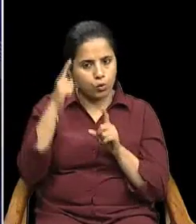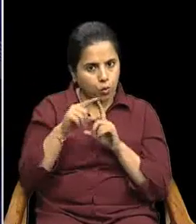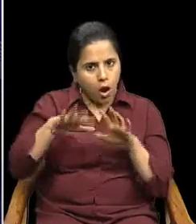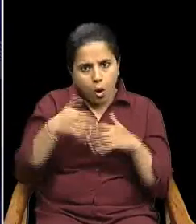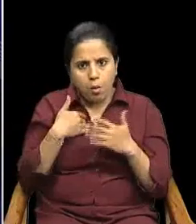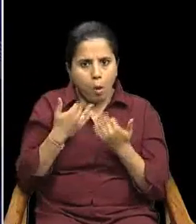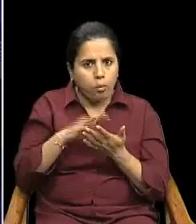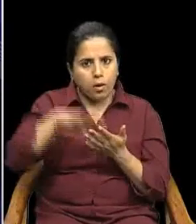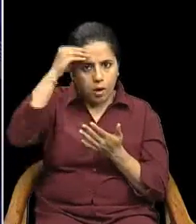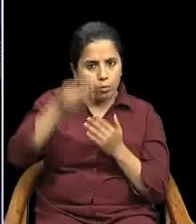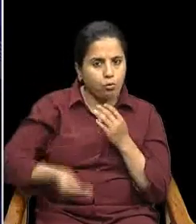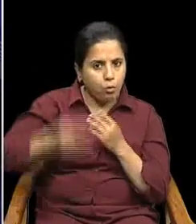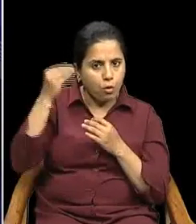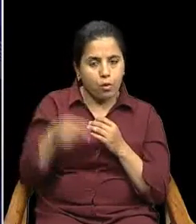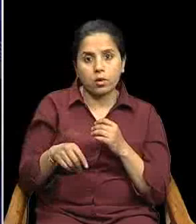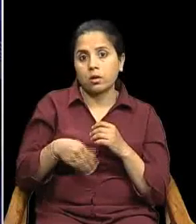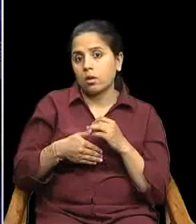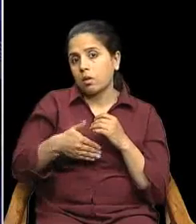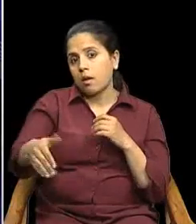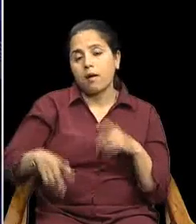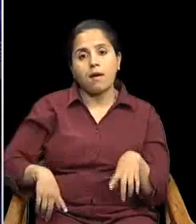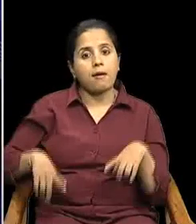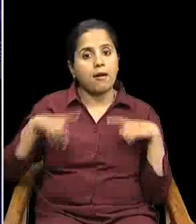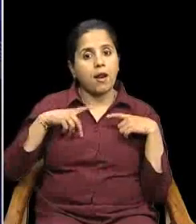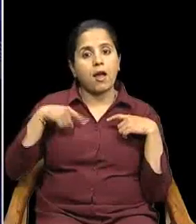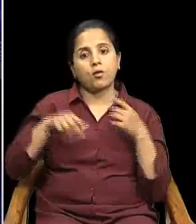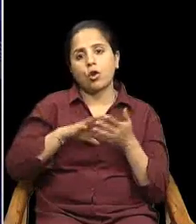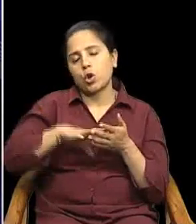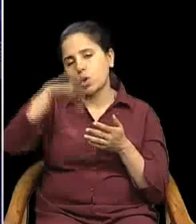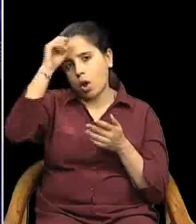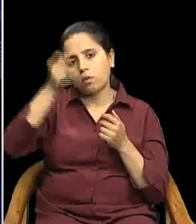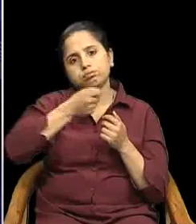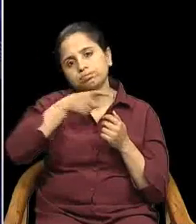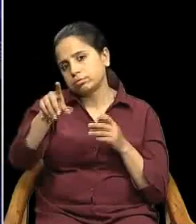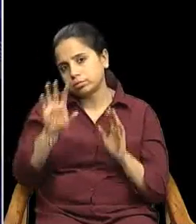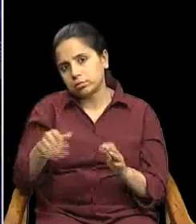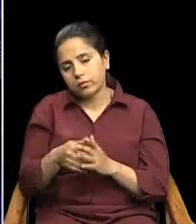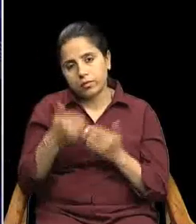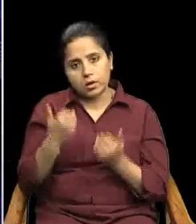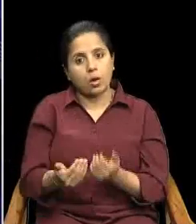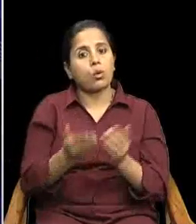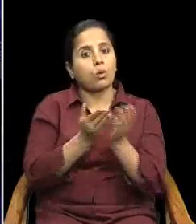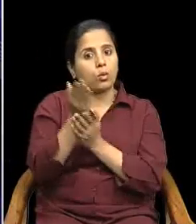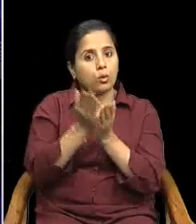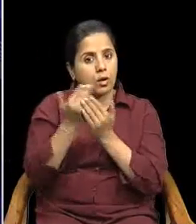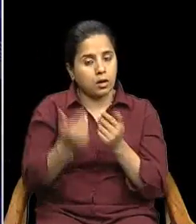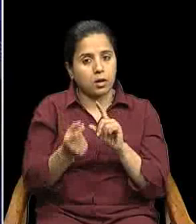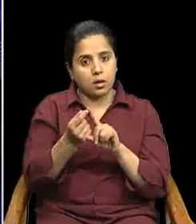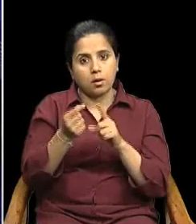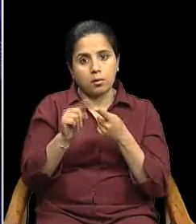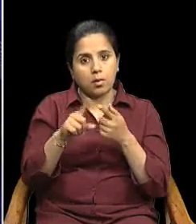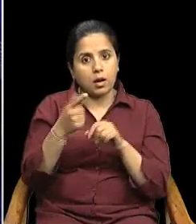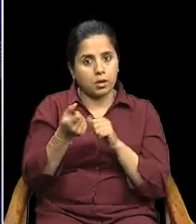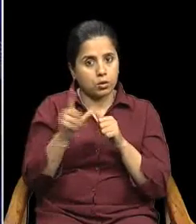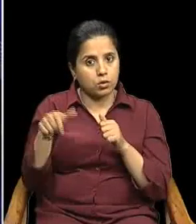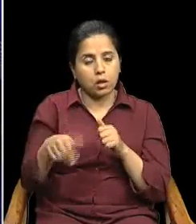throughout the life, to be a lifelong learners. Now the pedagogical approaches which help